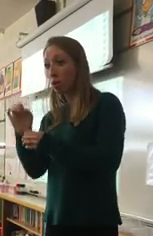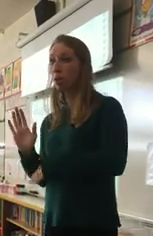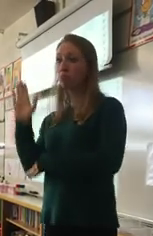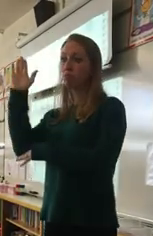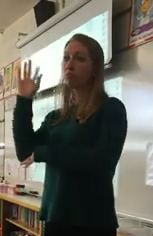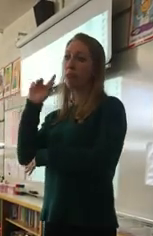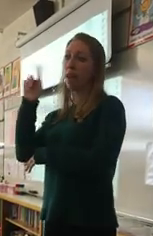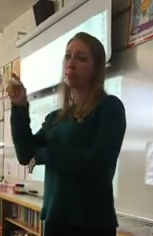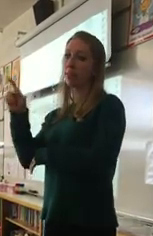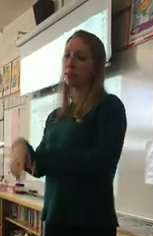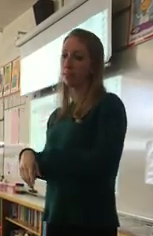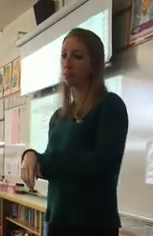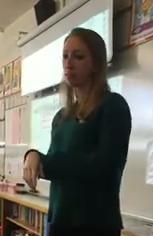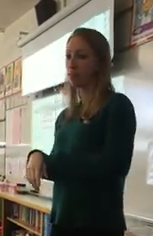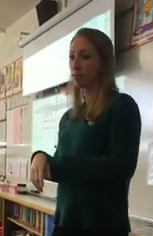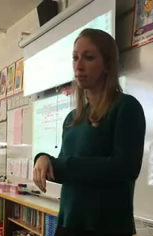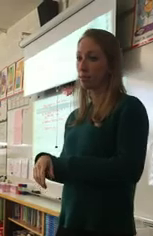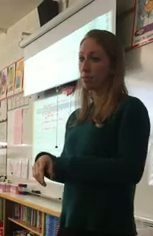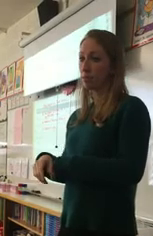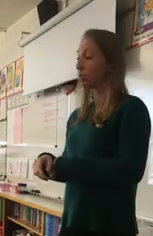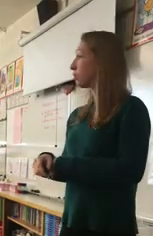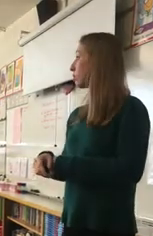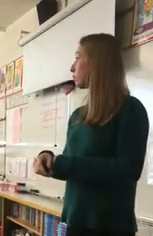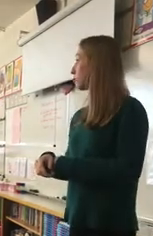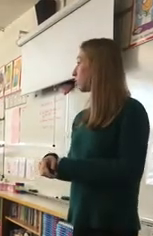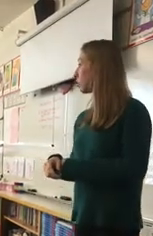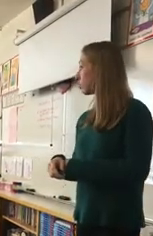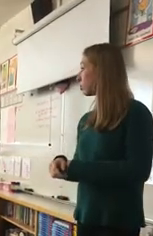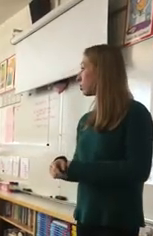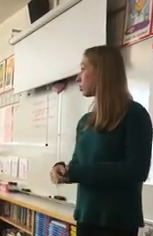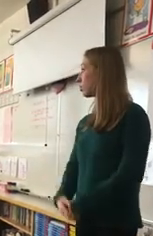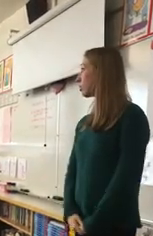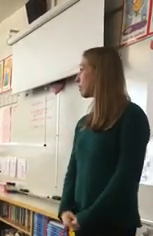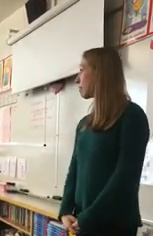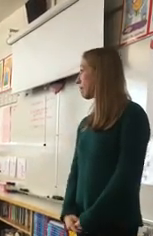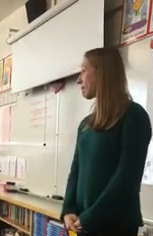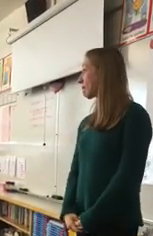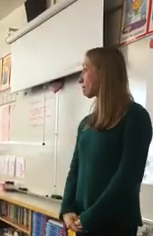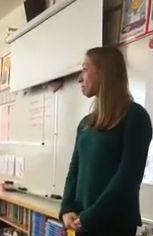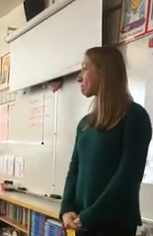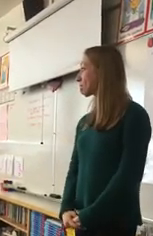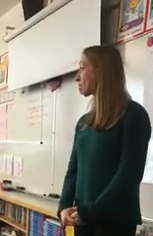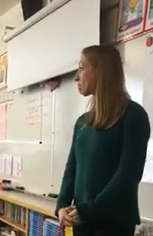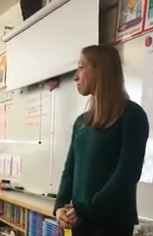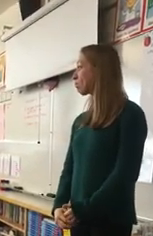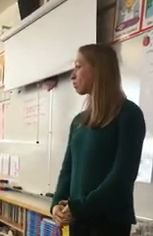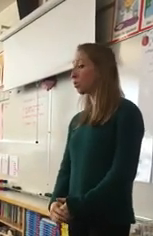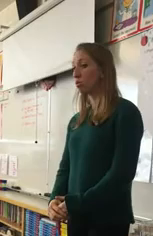up here you have, I'll blink this for a second. This is what our agenda is going to be today. We're